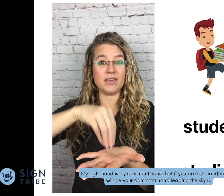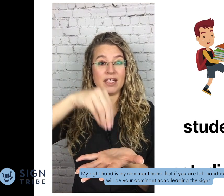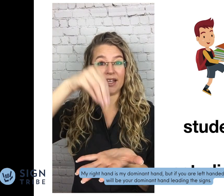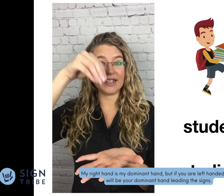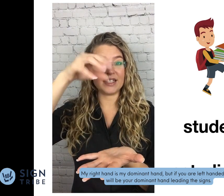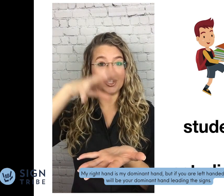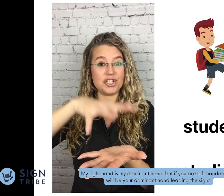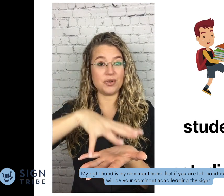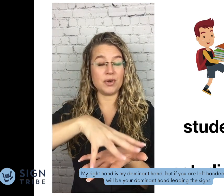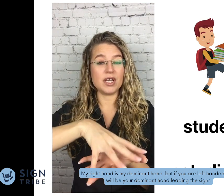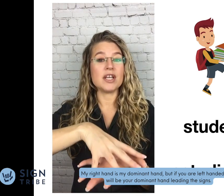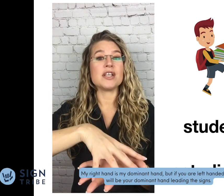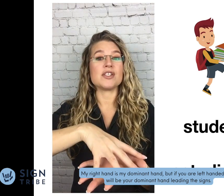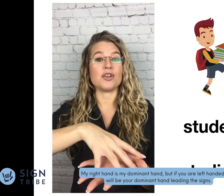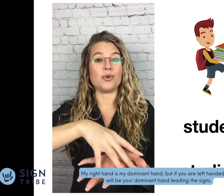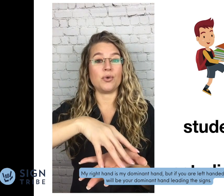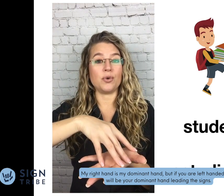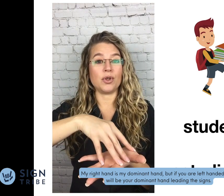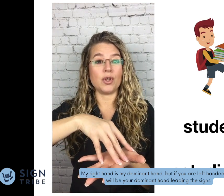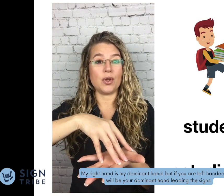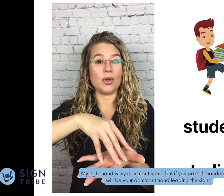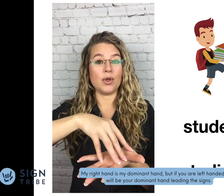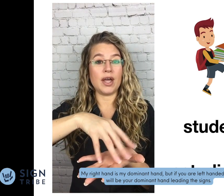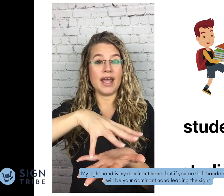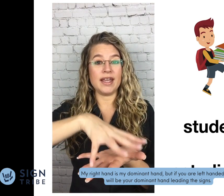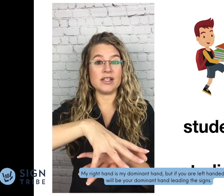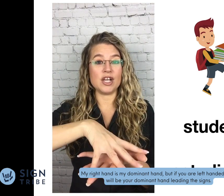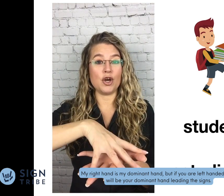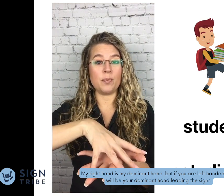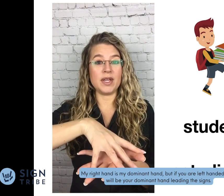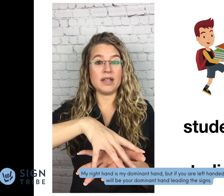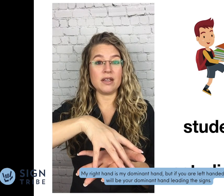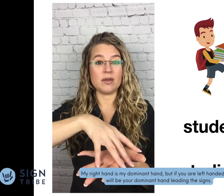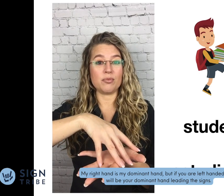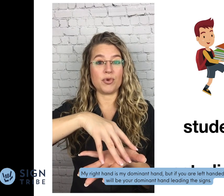a tissue. So hands open, bring them